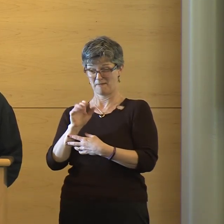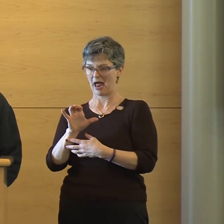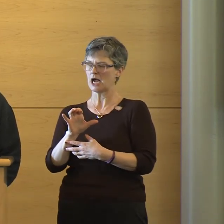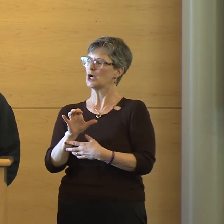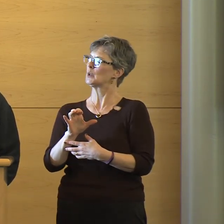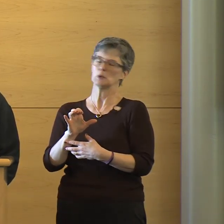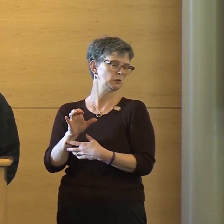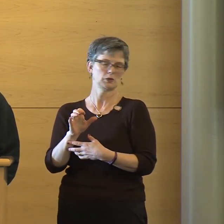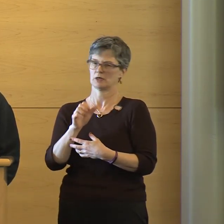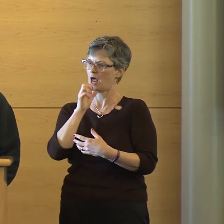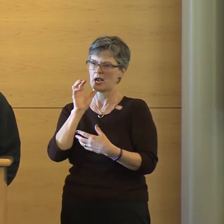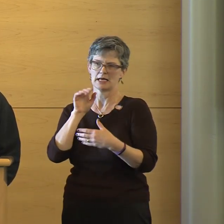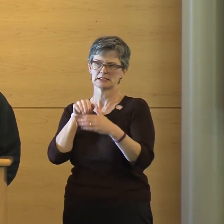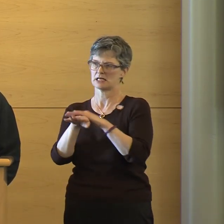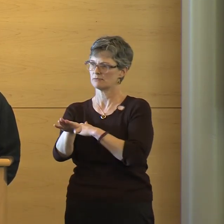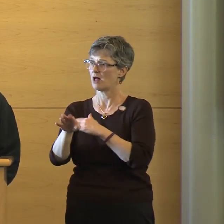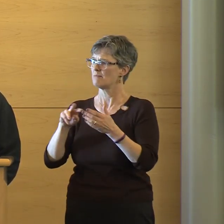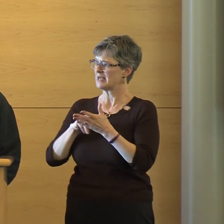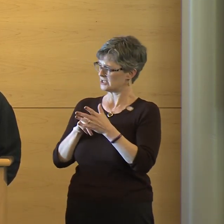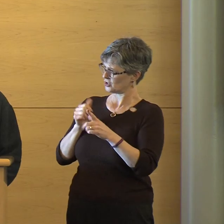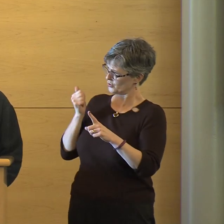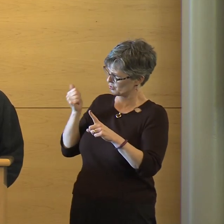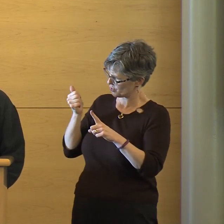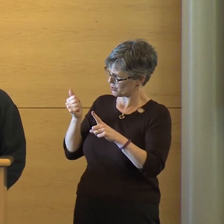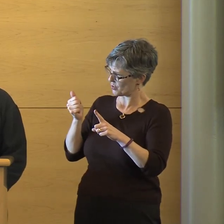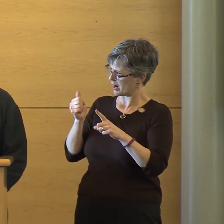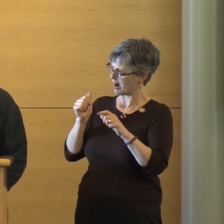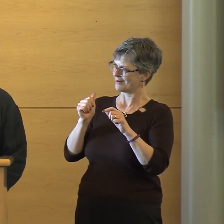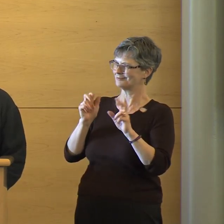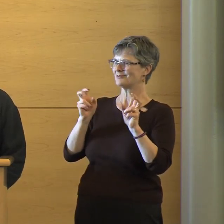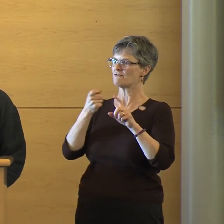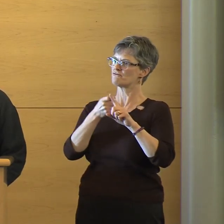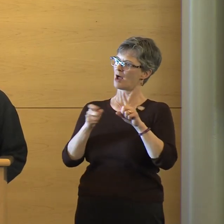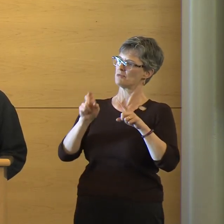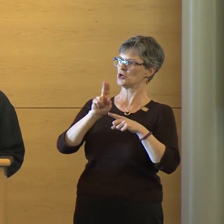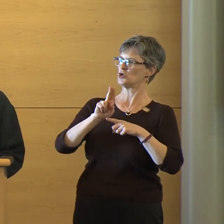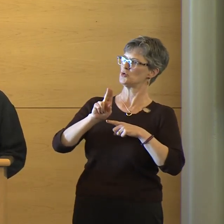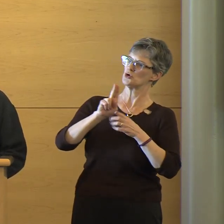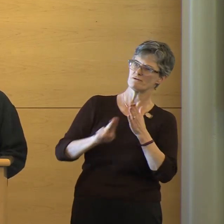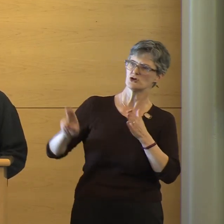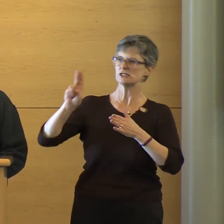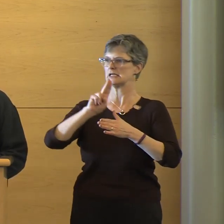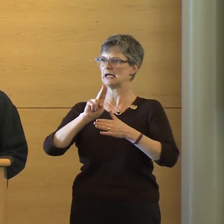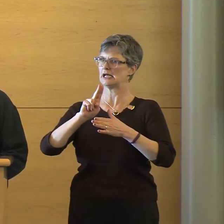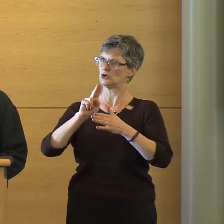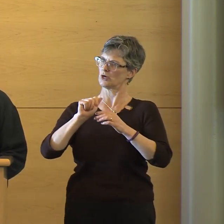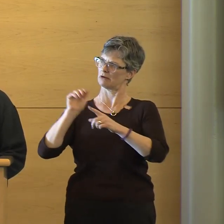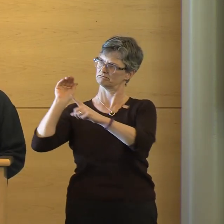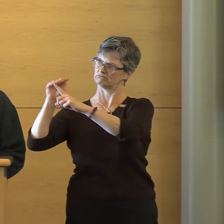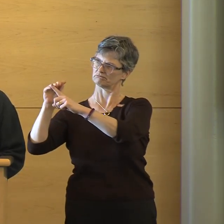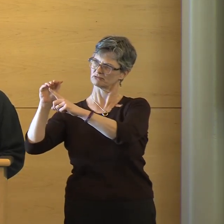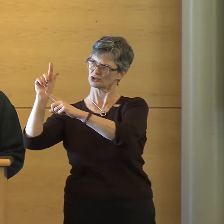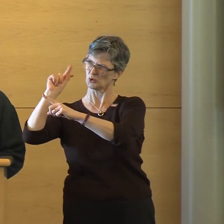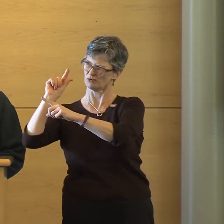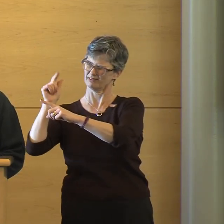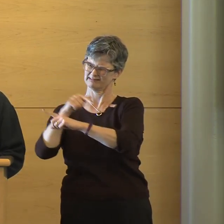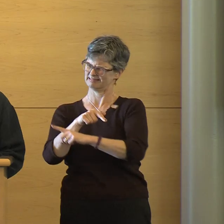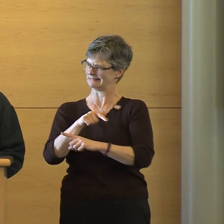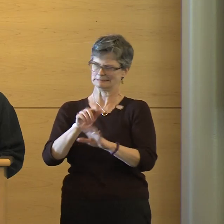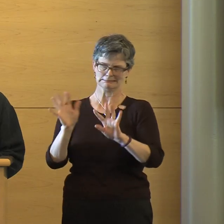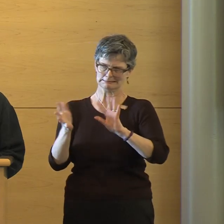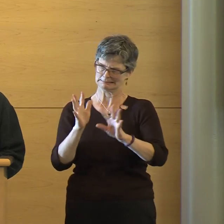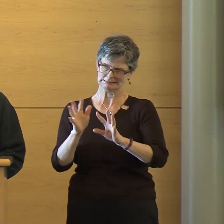to mind, for example, would be Google Docs, I know, is used. And Google Spreadsheets, for example, at least on the Mac, is not the